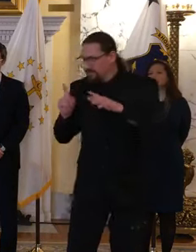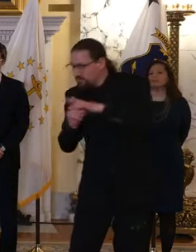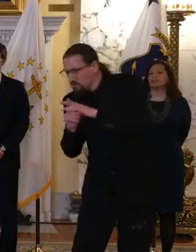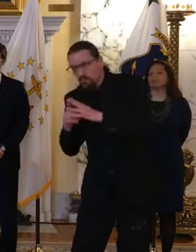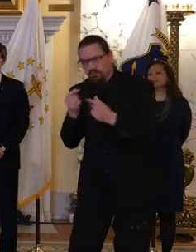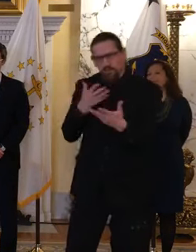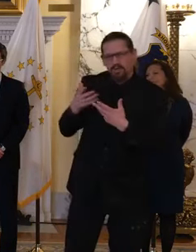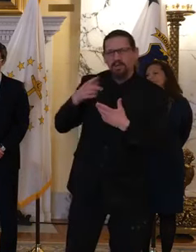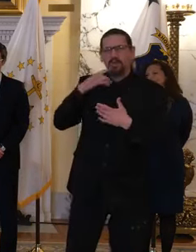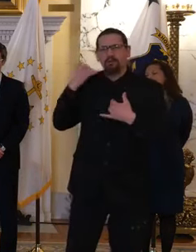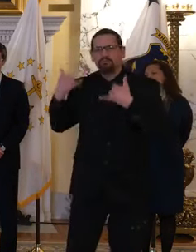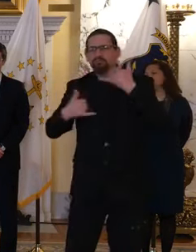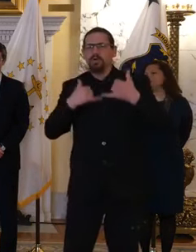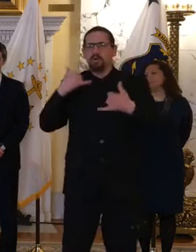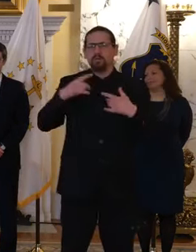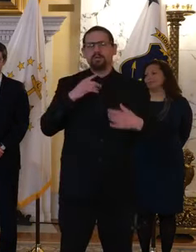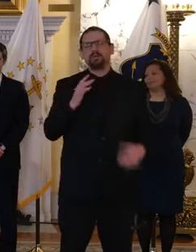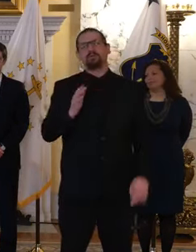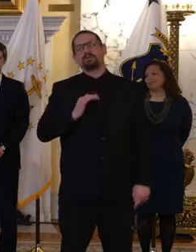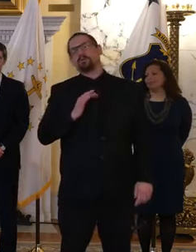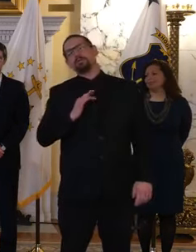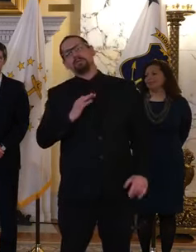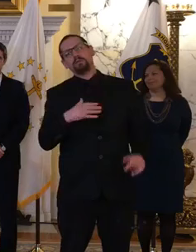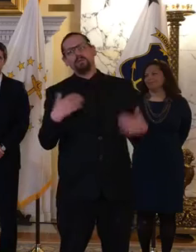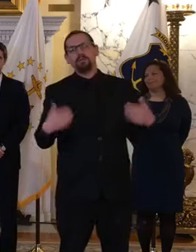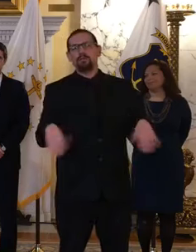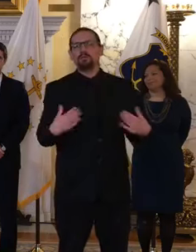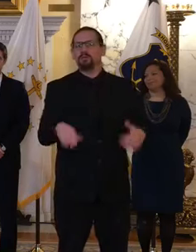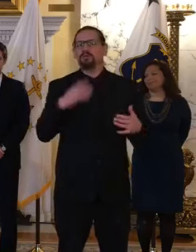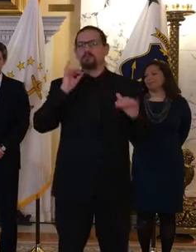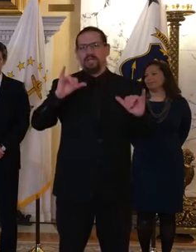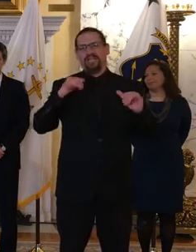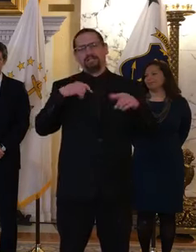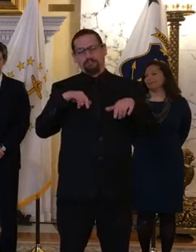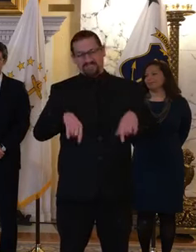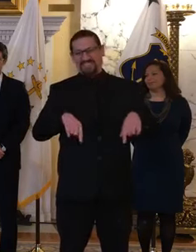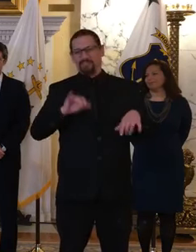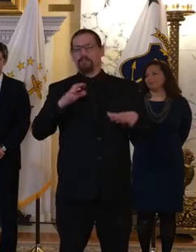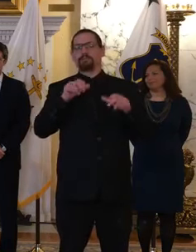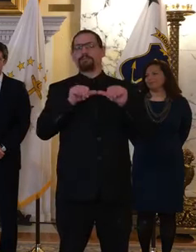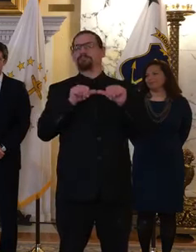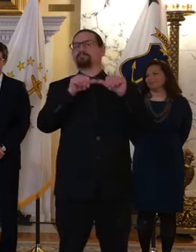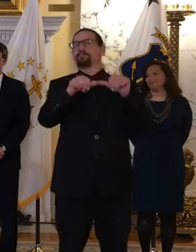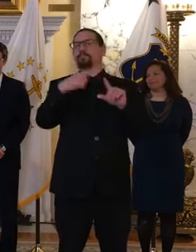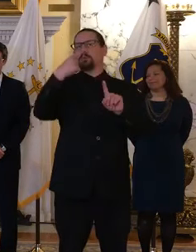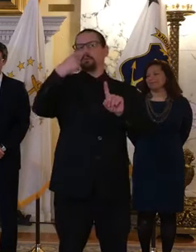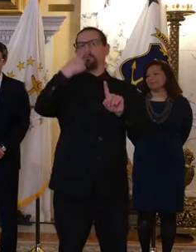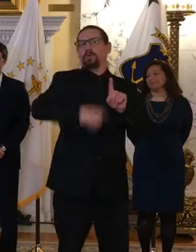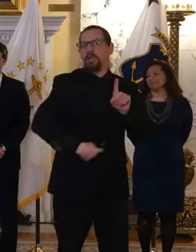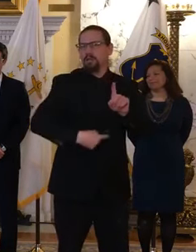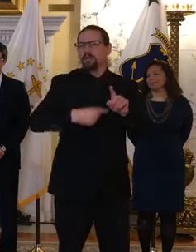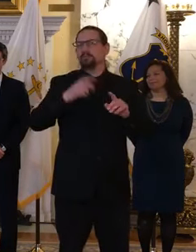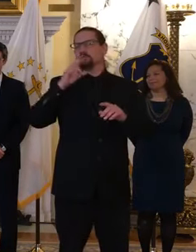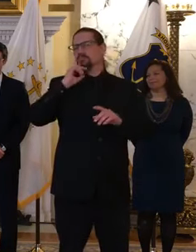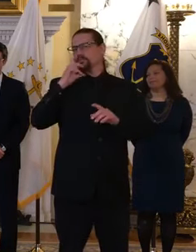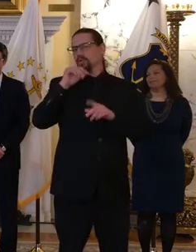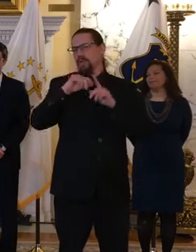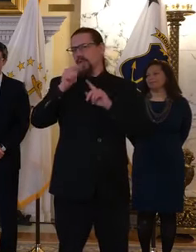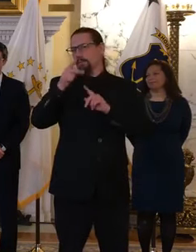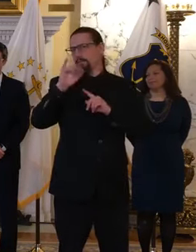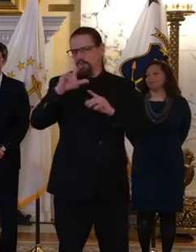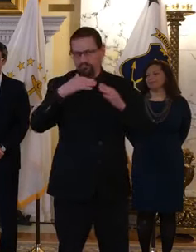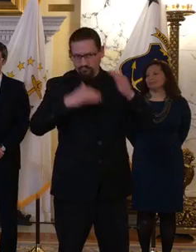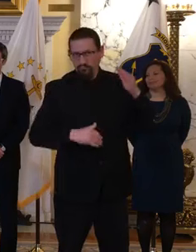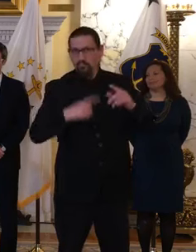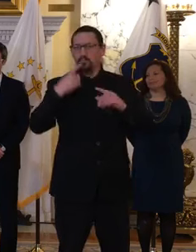In the next month, we want to fully integrate all the staff at the school, not just the frontline teachers, but coaches, guidance counselors, social